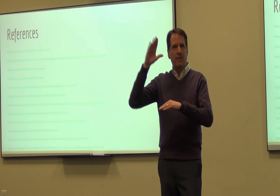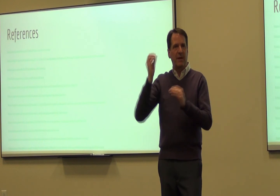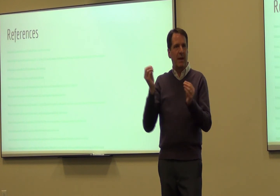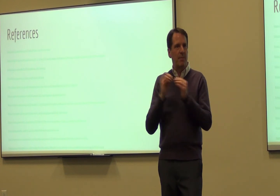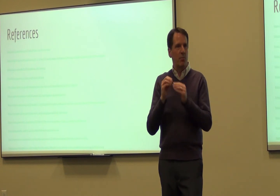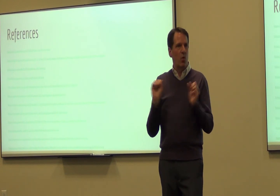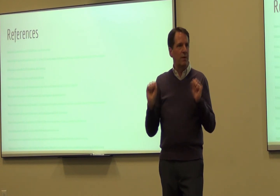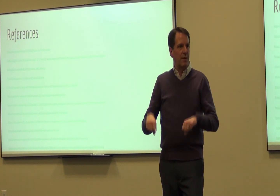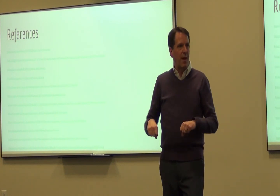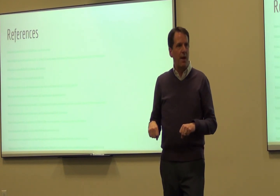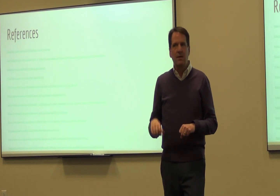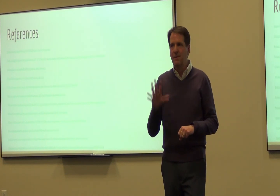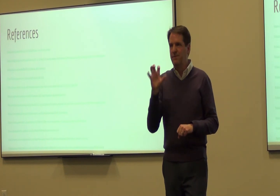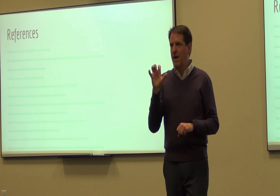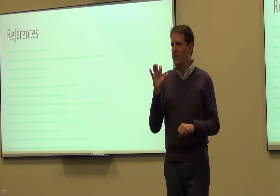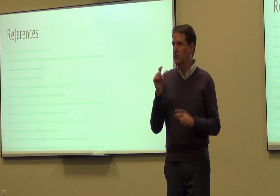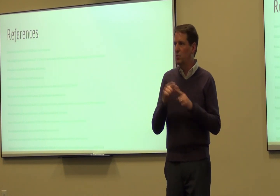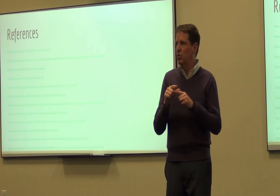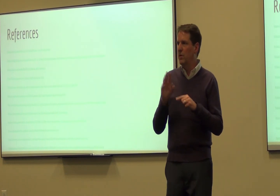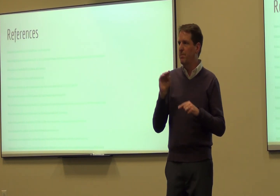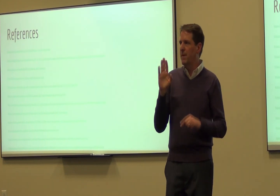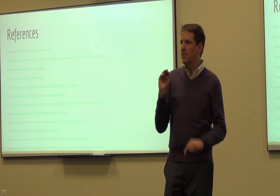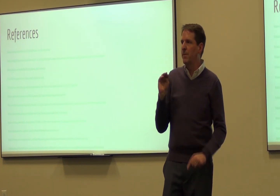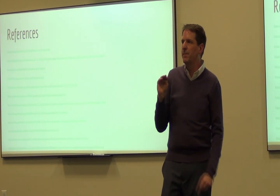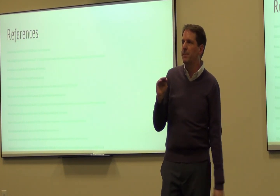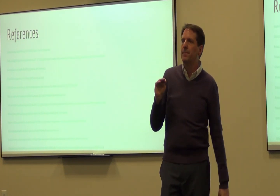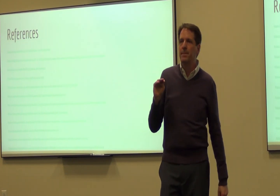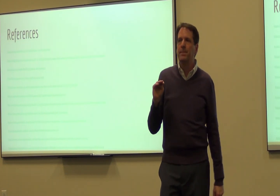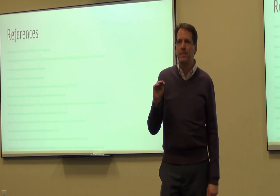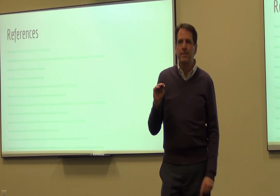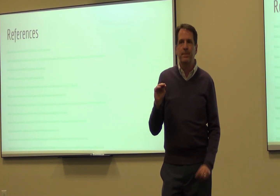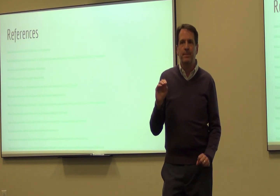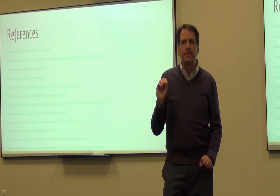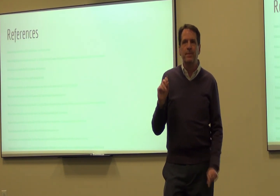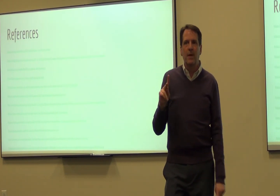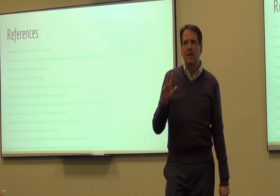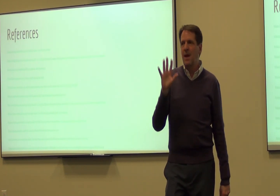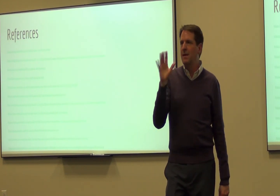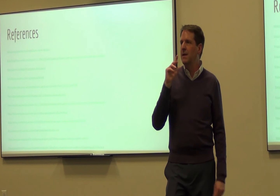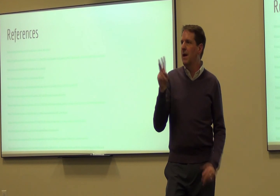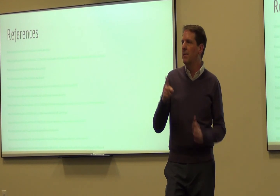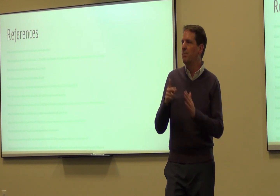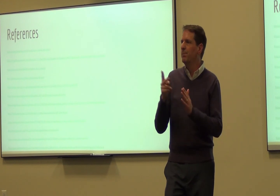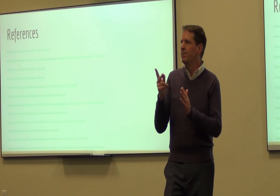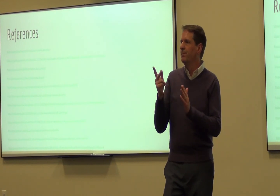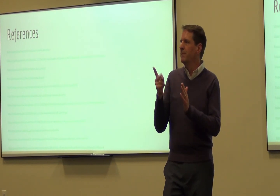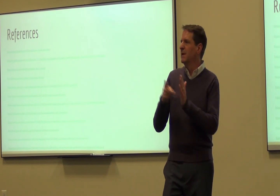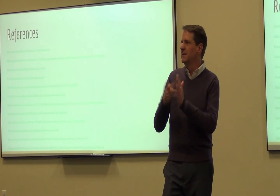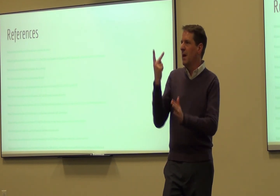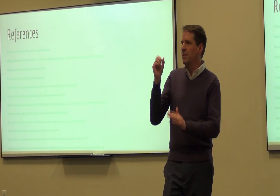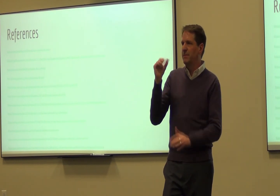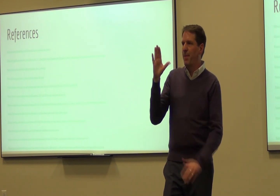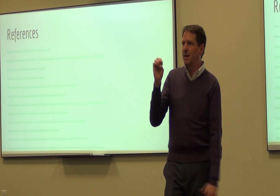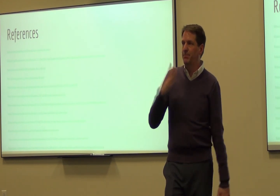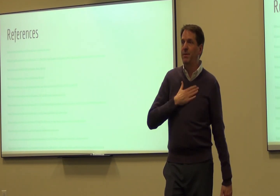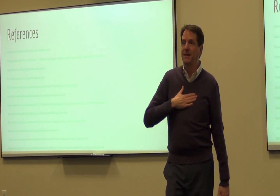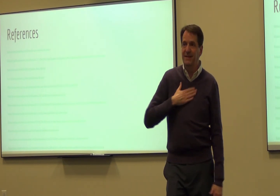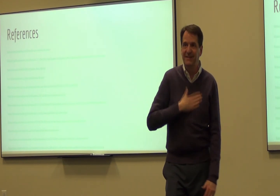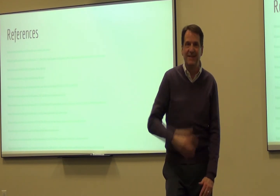words. So it can be more than 500, but a minimum of 500 is required. And then